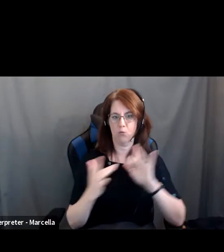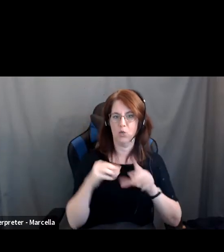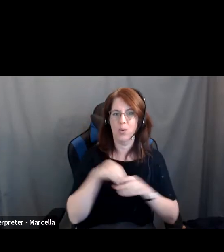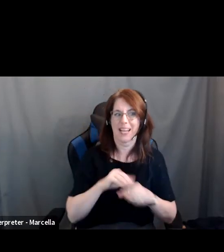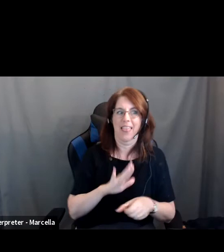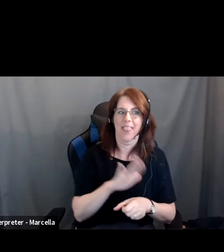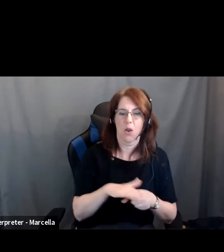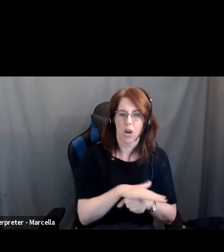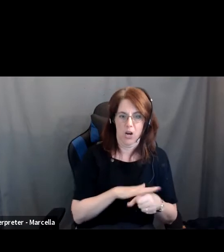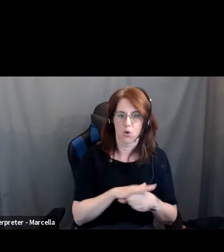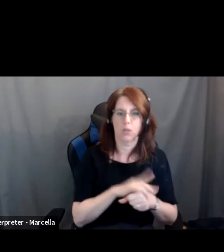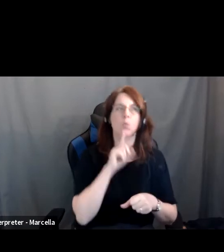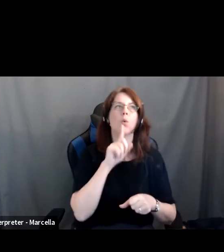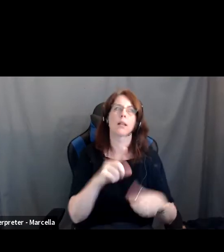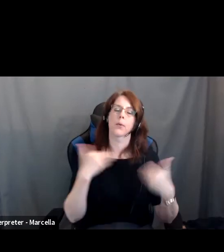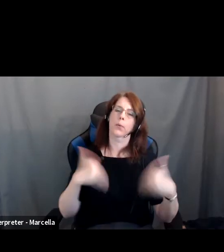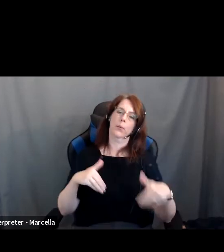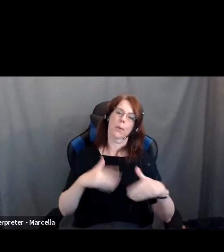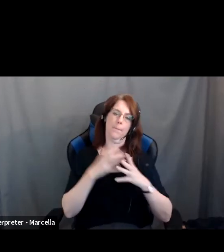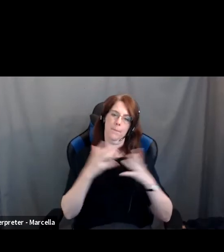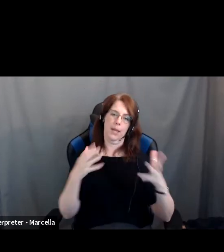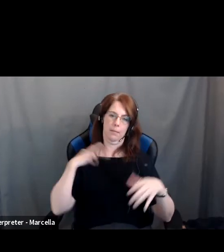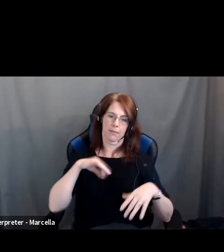been a tremendous help for us.